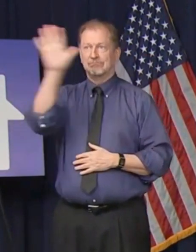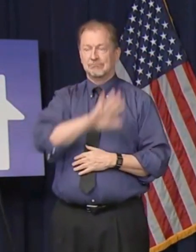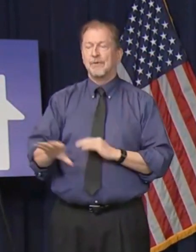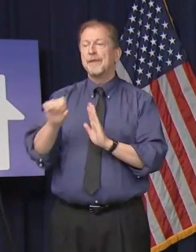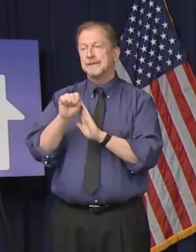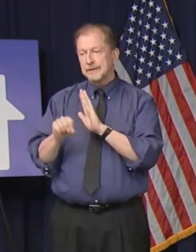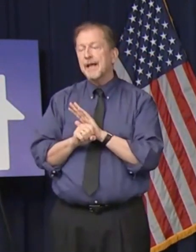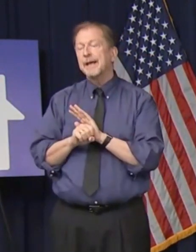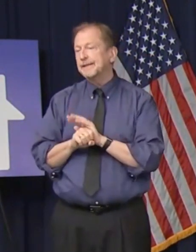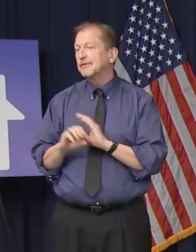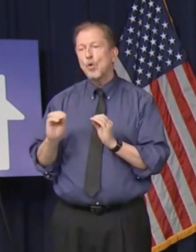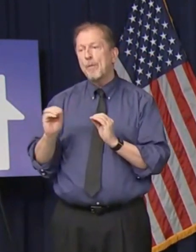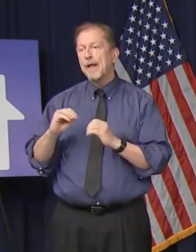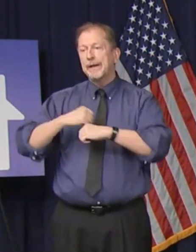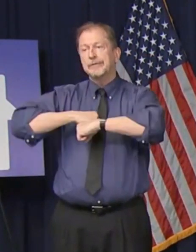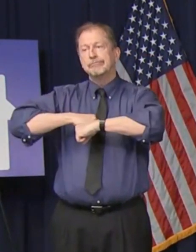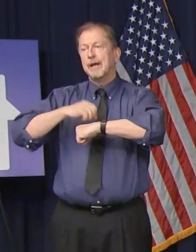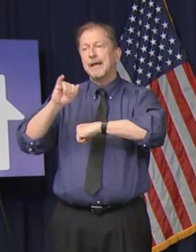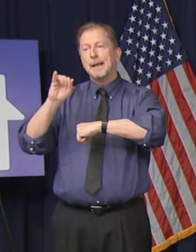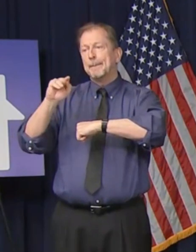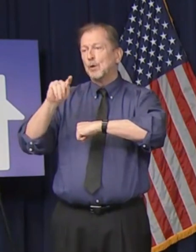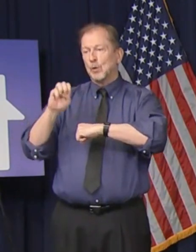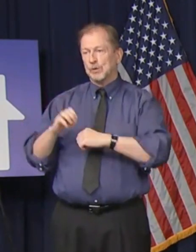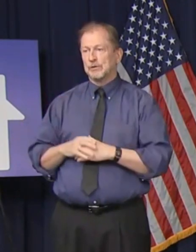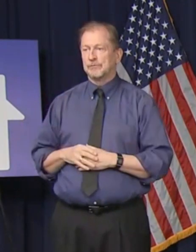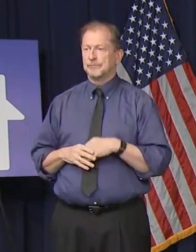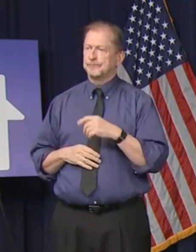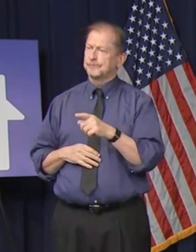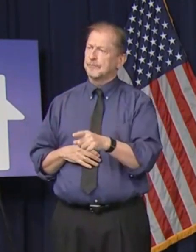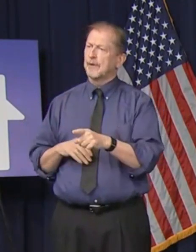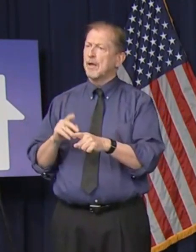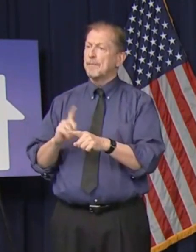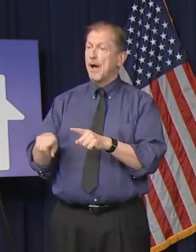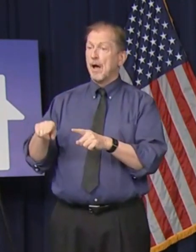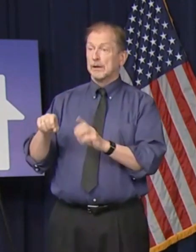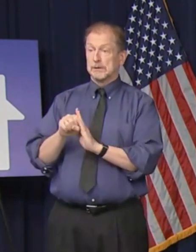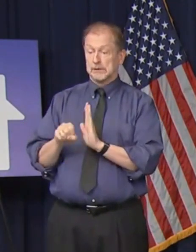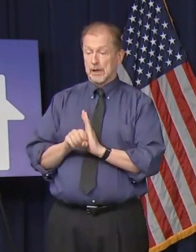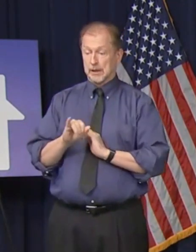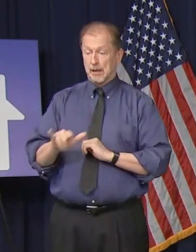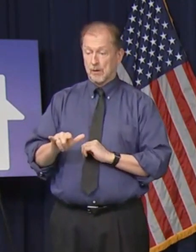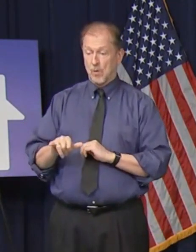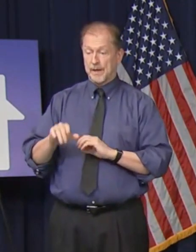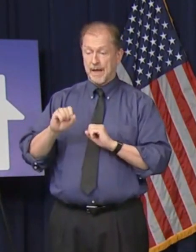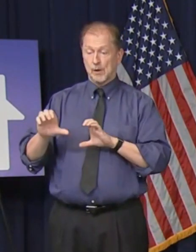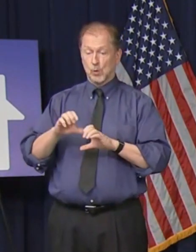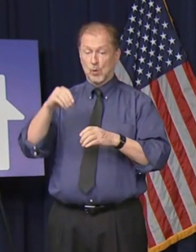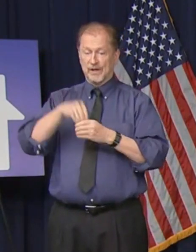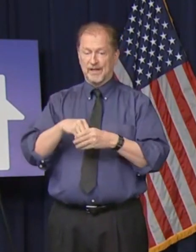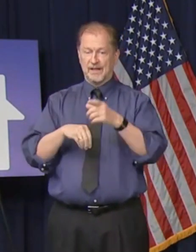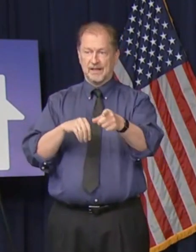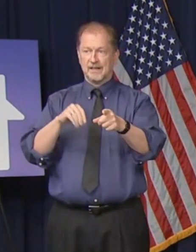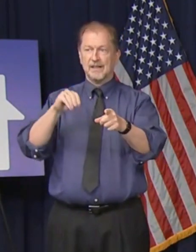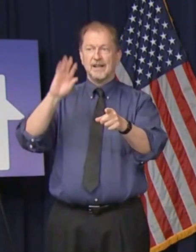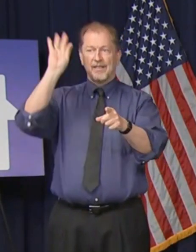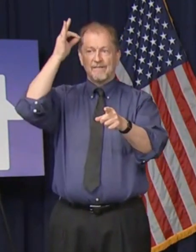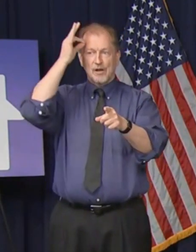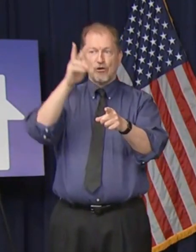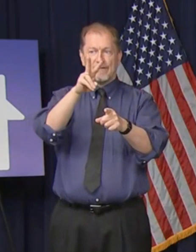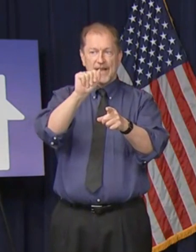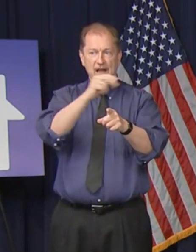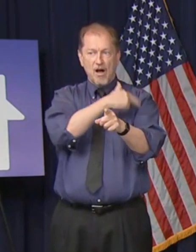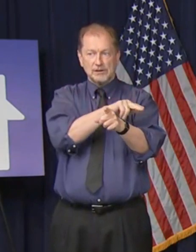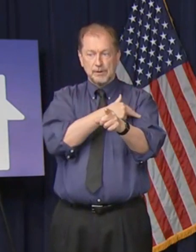some kind of immunity to this situation. But is there anything that the state can do at a federal facility, either to step